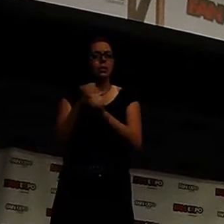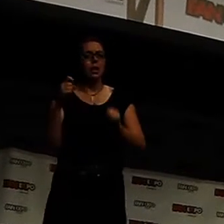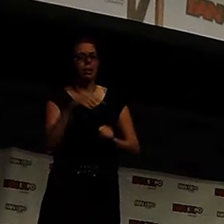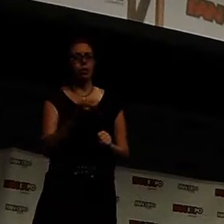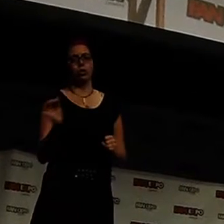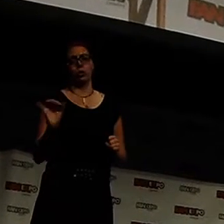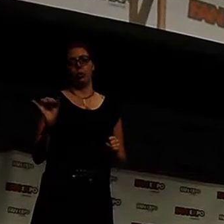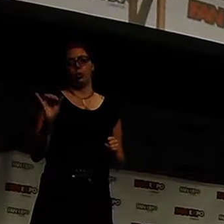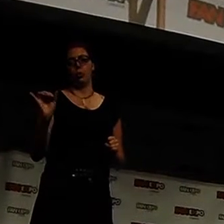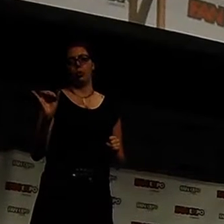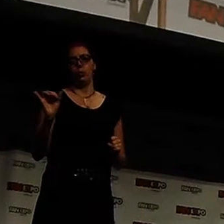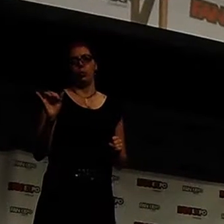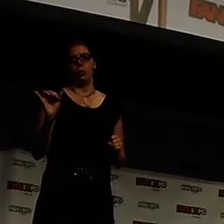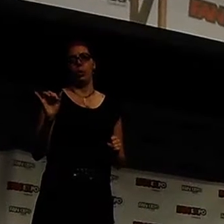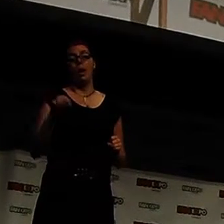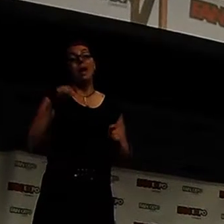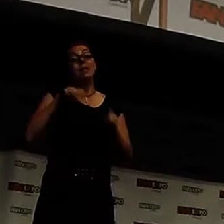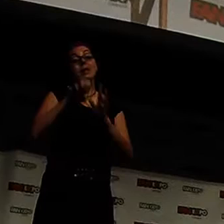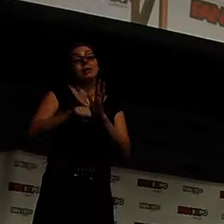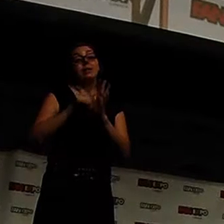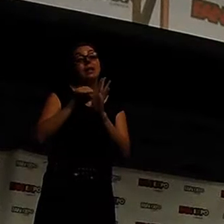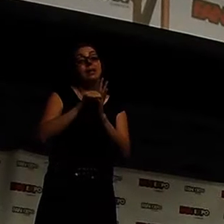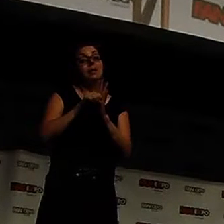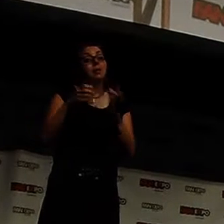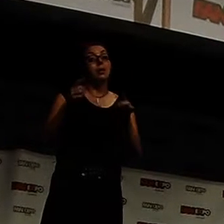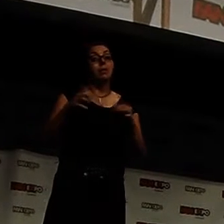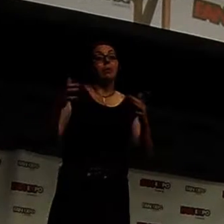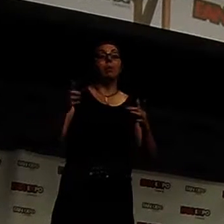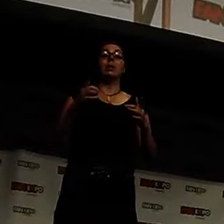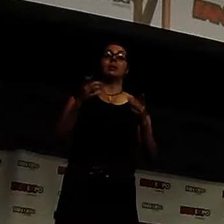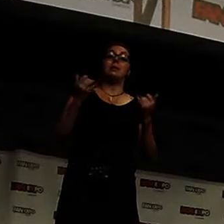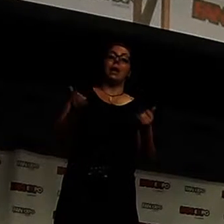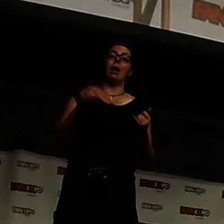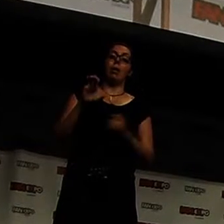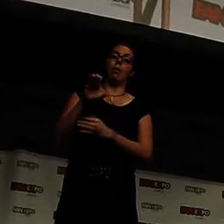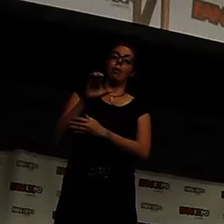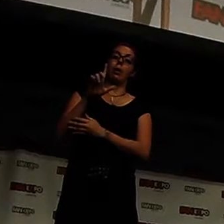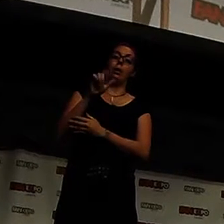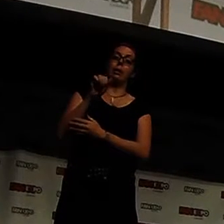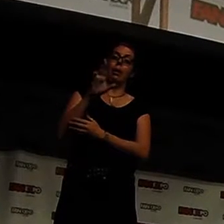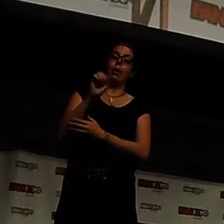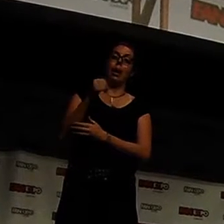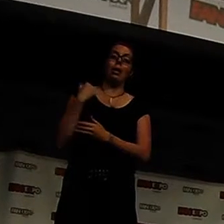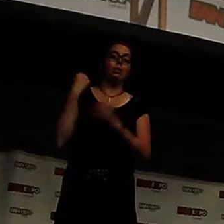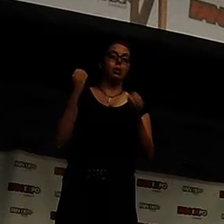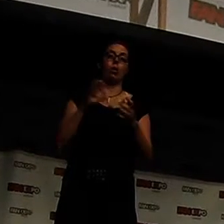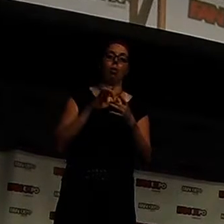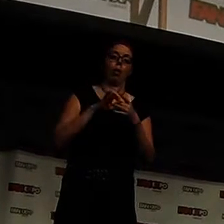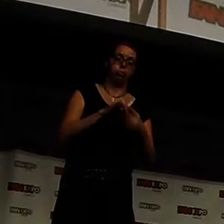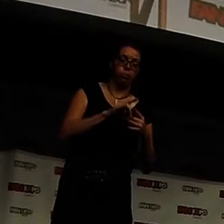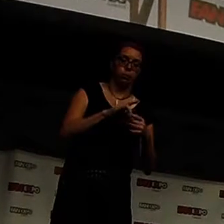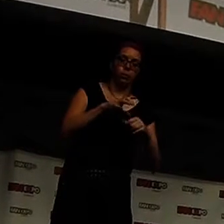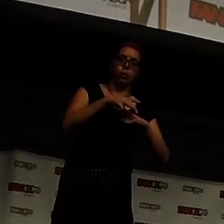season, what's happening is, you know, she's no longer got any ties to Earth because poor Danny is in cyber